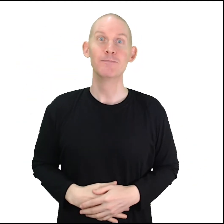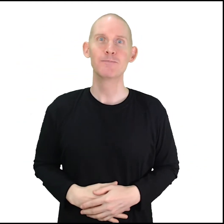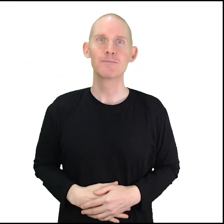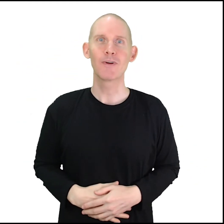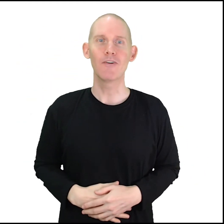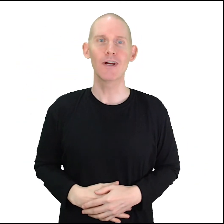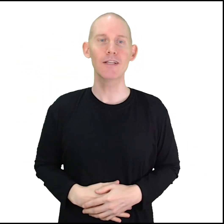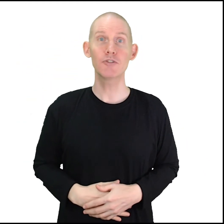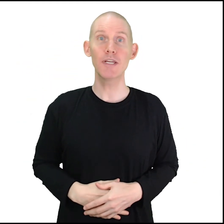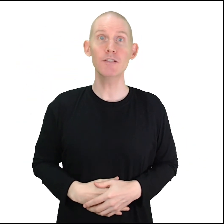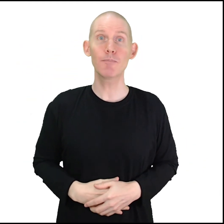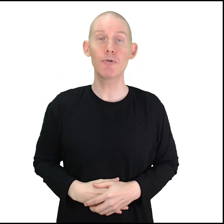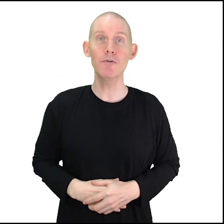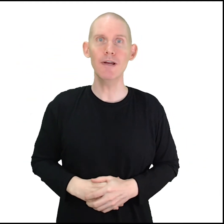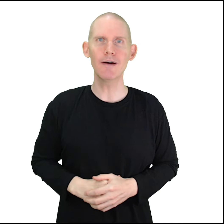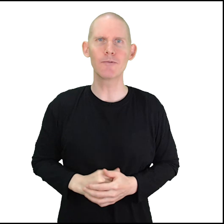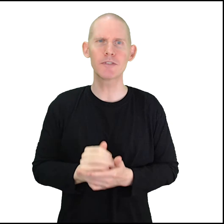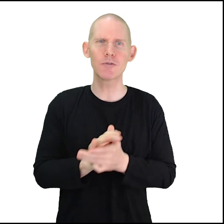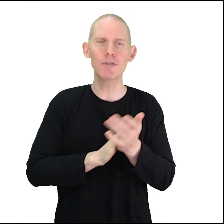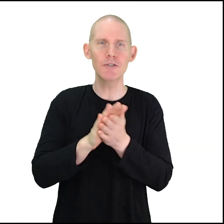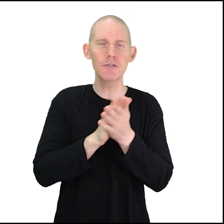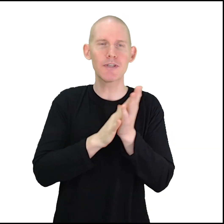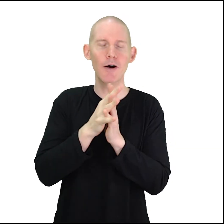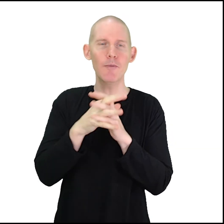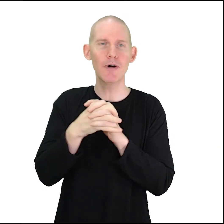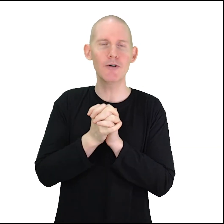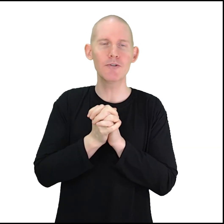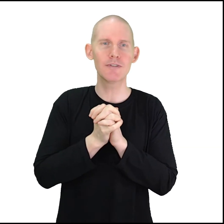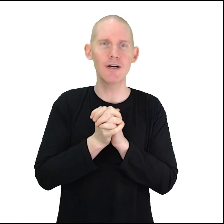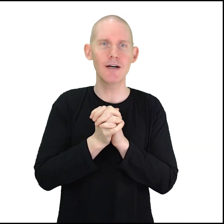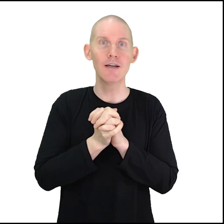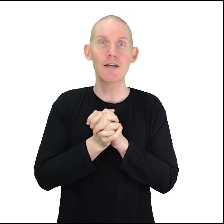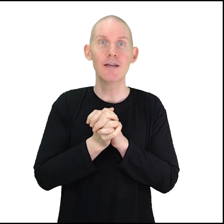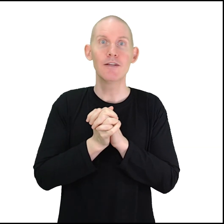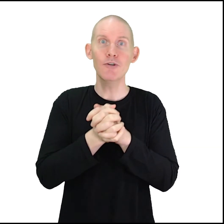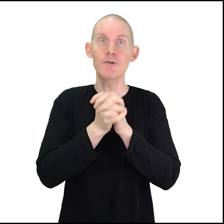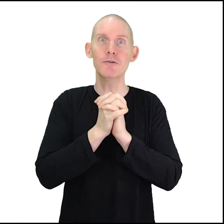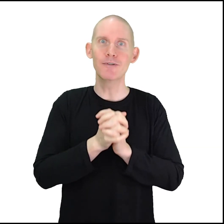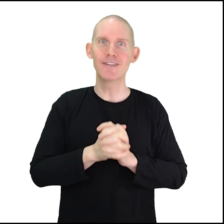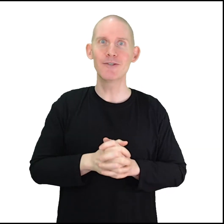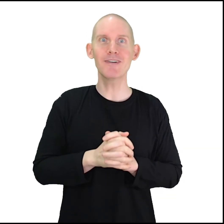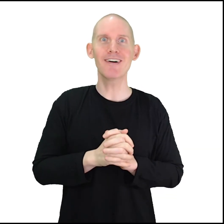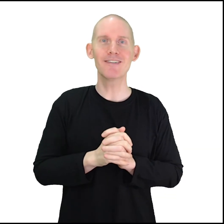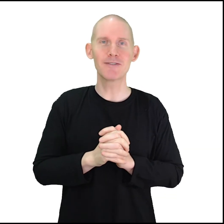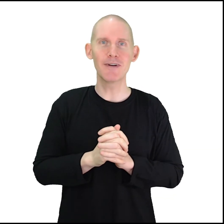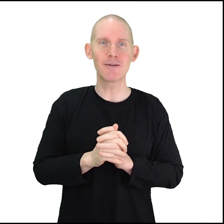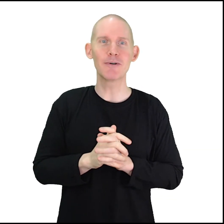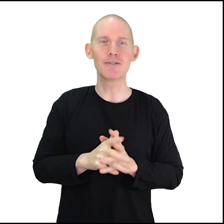All right, let's change the pronoun. What should we use? How about you? You're always available. You.